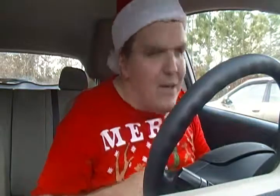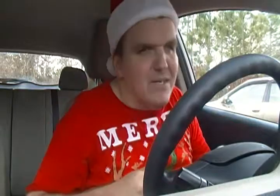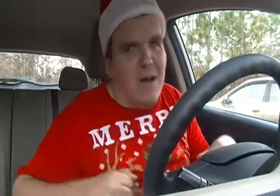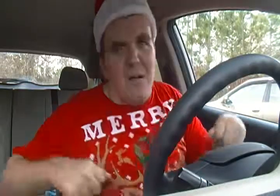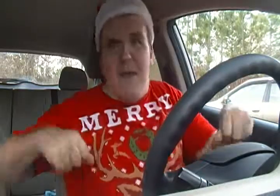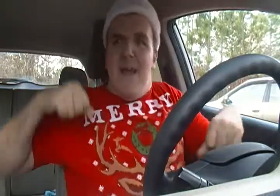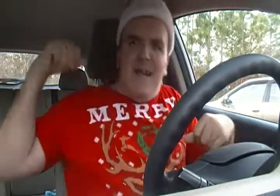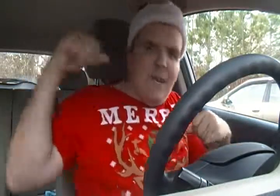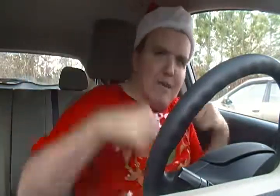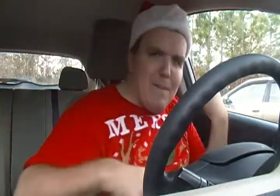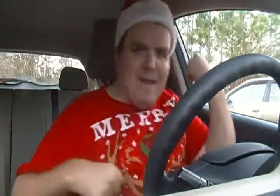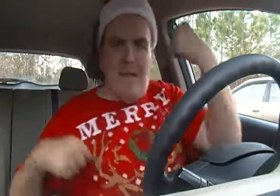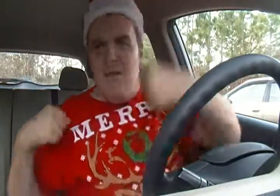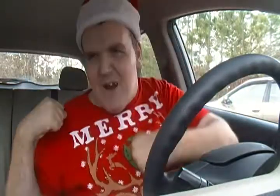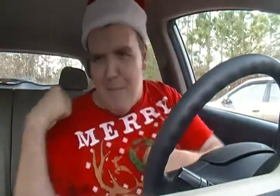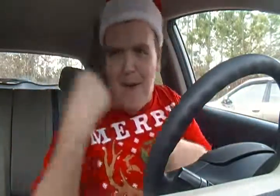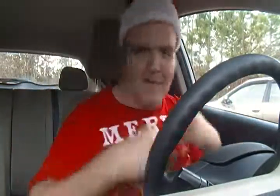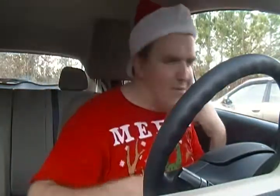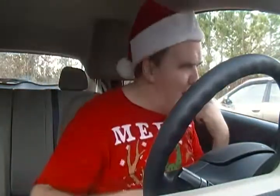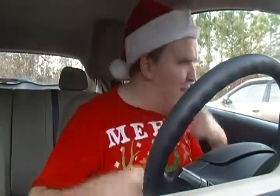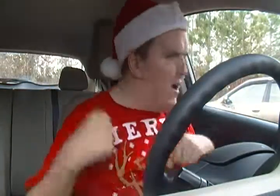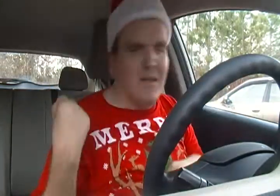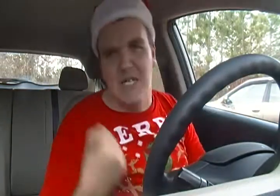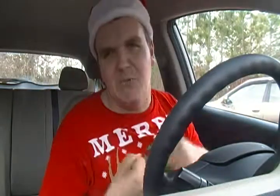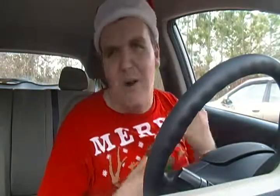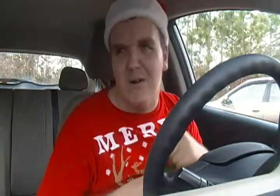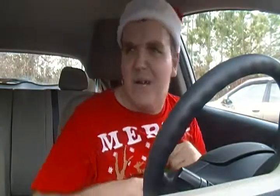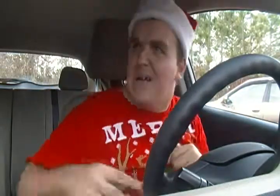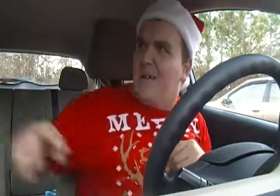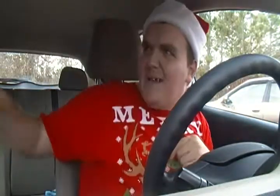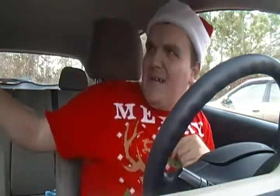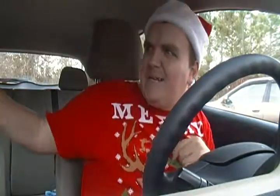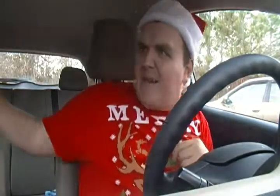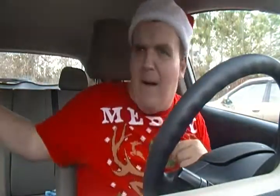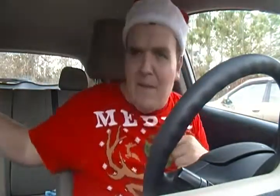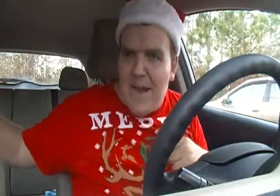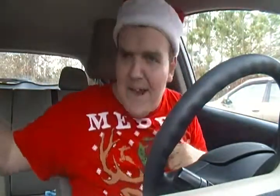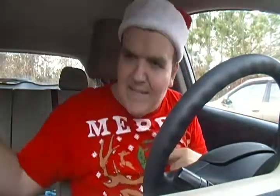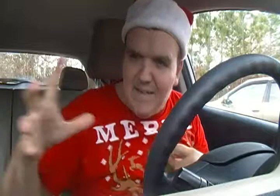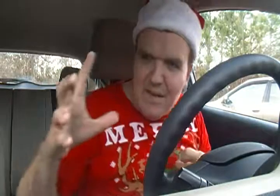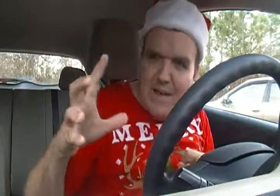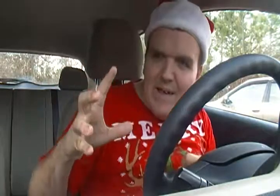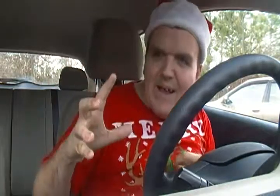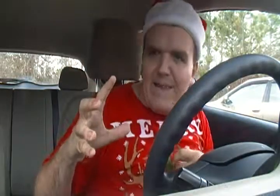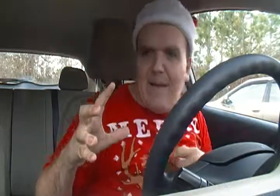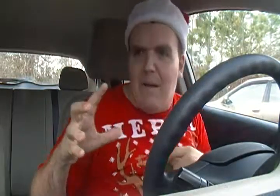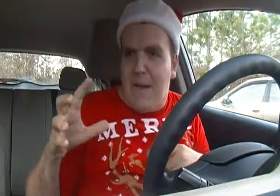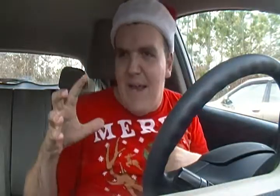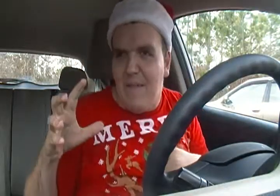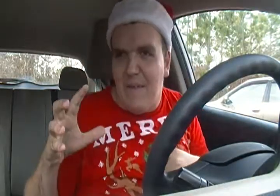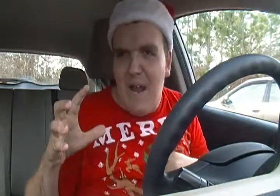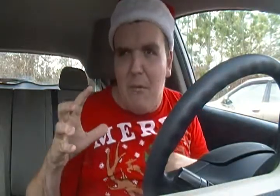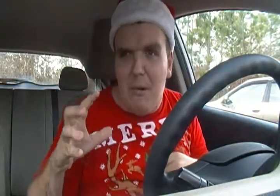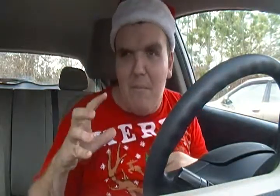pounces on him he starts beating the crap out of him saying like all these swears that gets like all the kids in the that gets like all the kids in the neighborhood